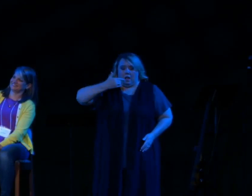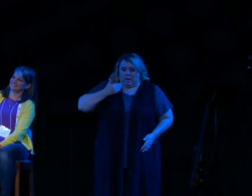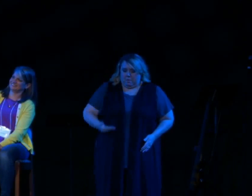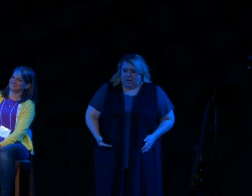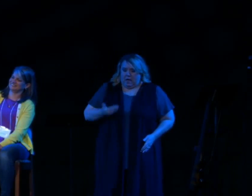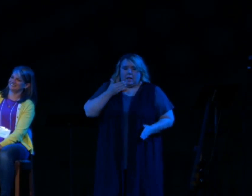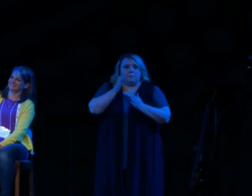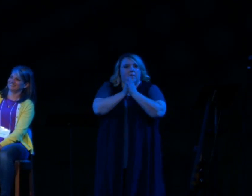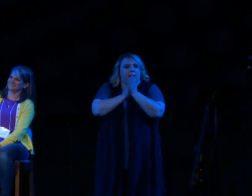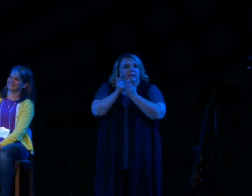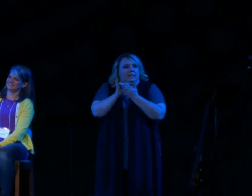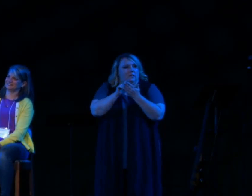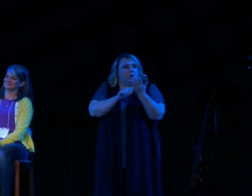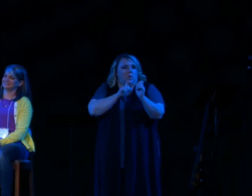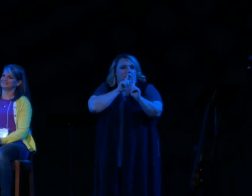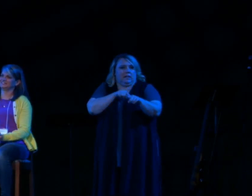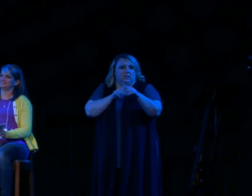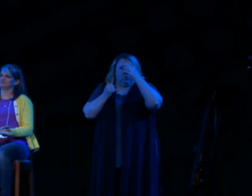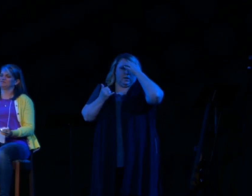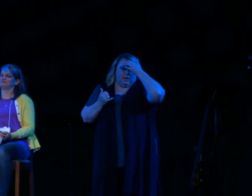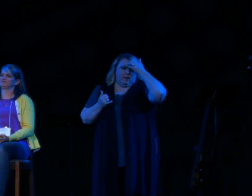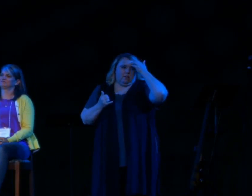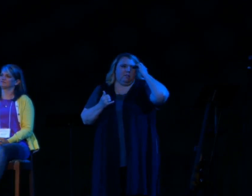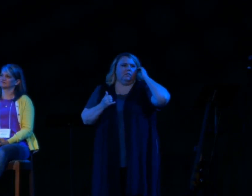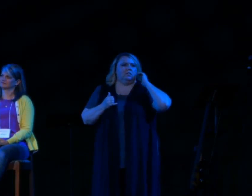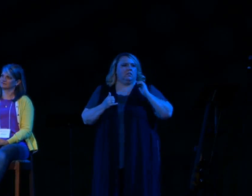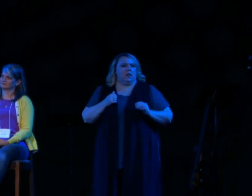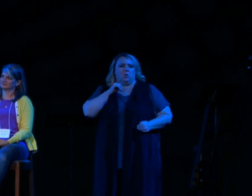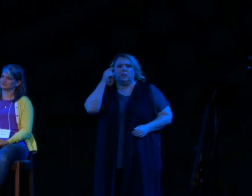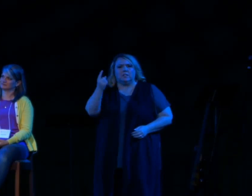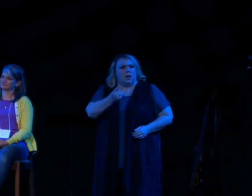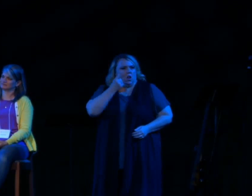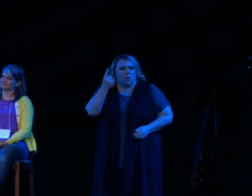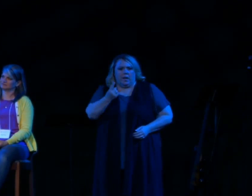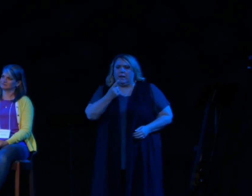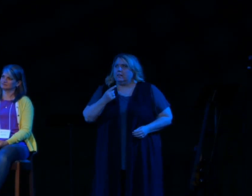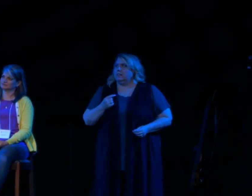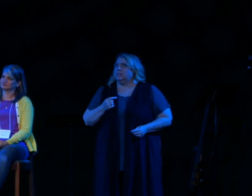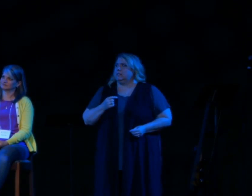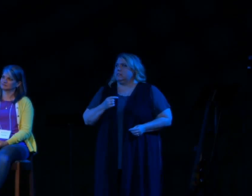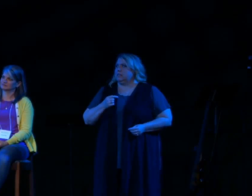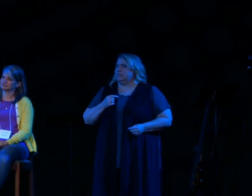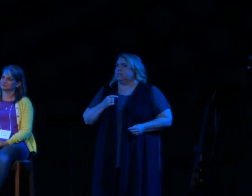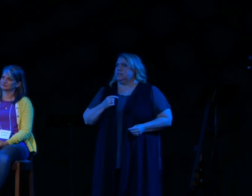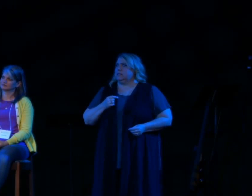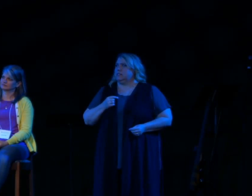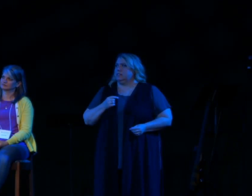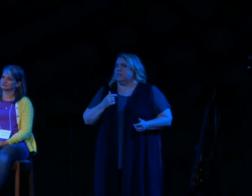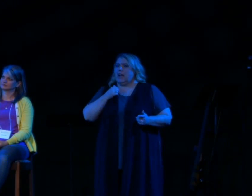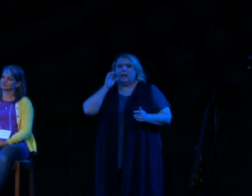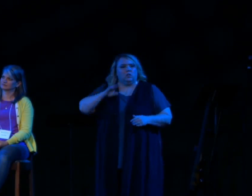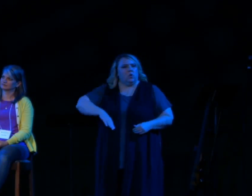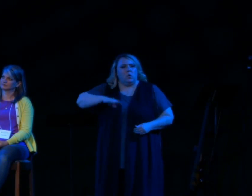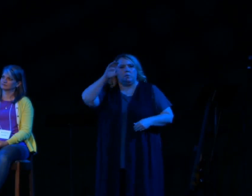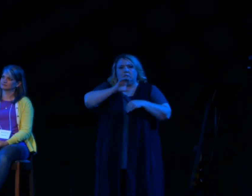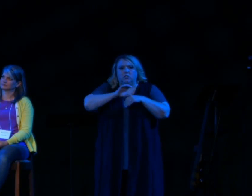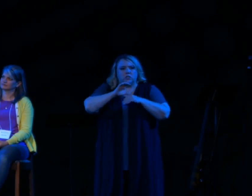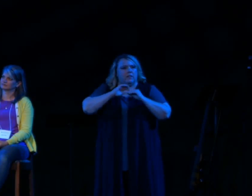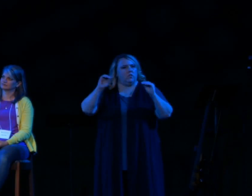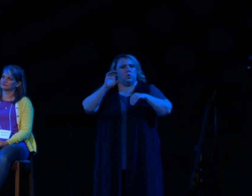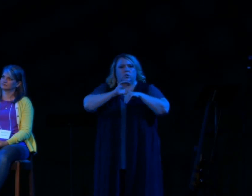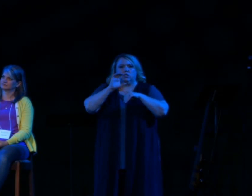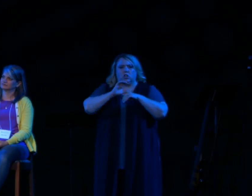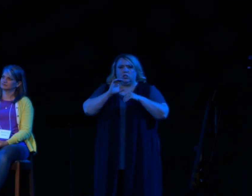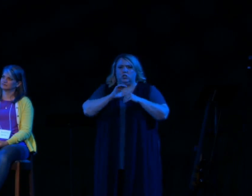is the question I want to answer for you right now. And because I wasn't always, and I haven't been a long time. I didn't grow up in church. I have no